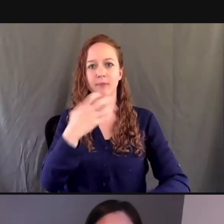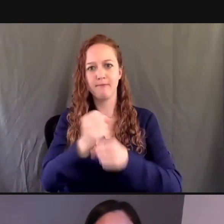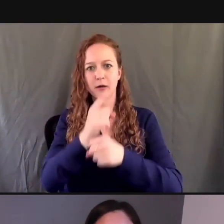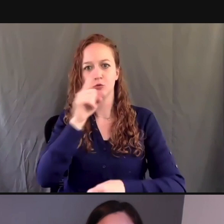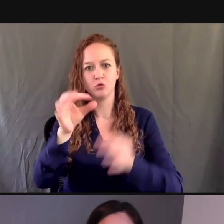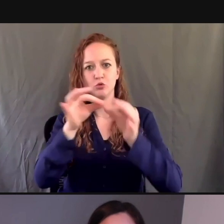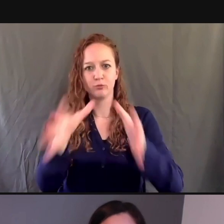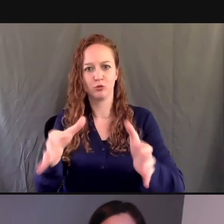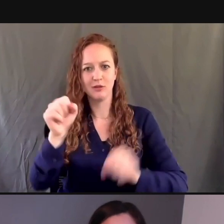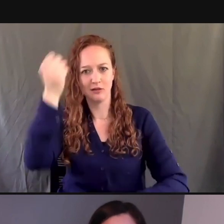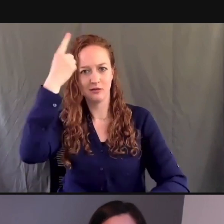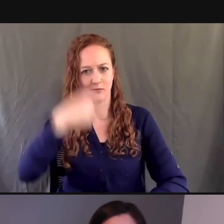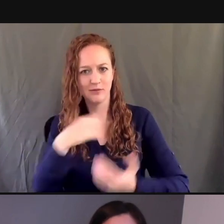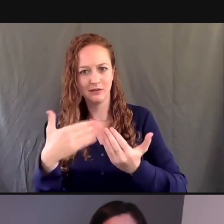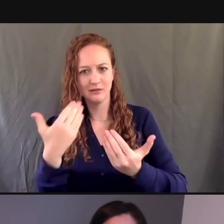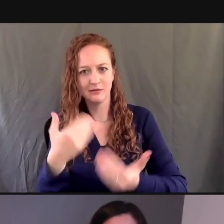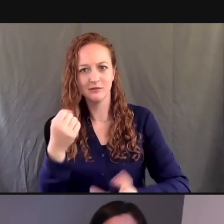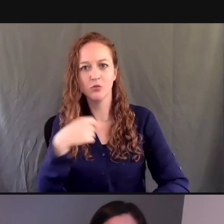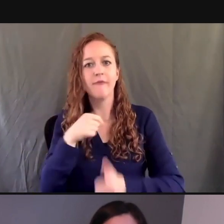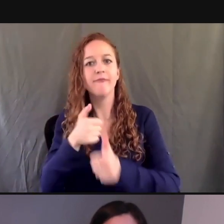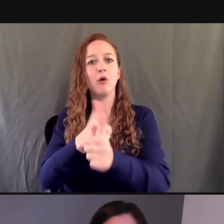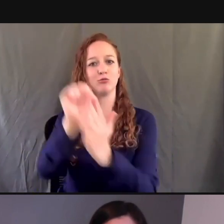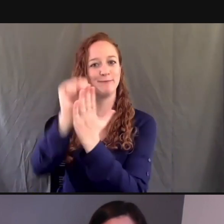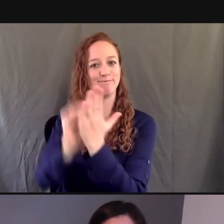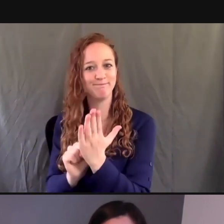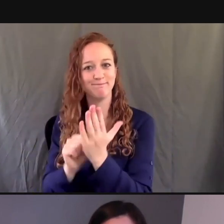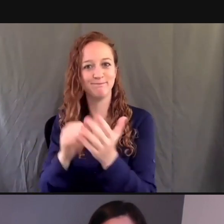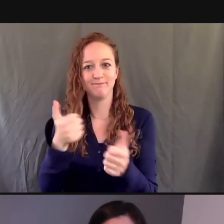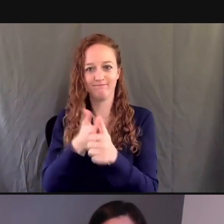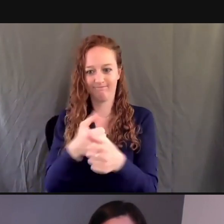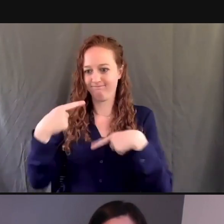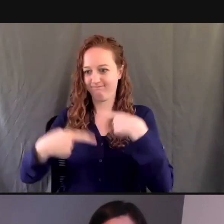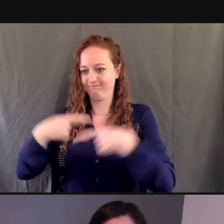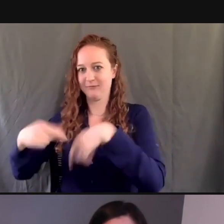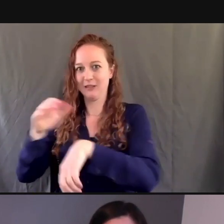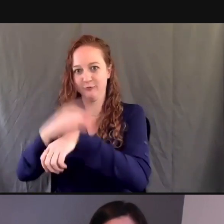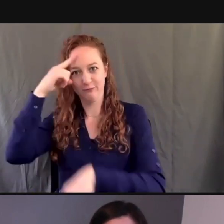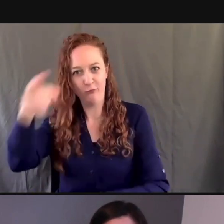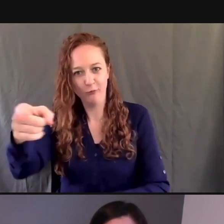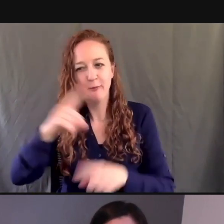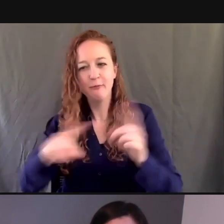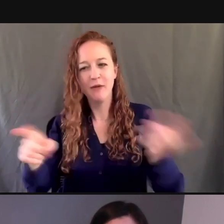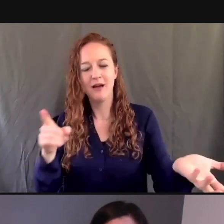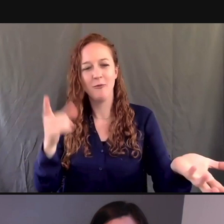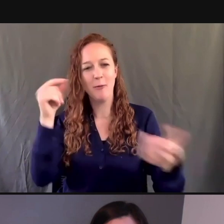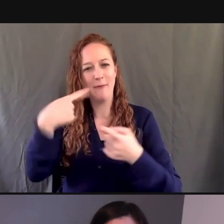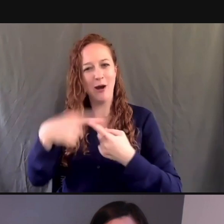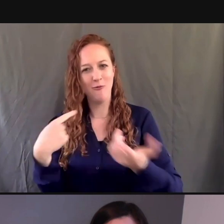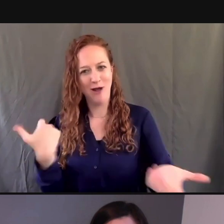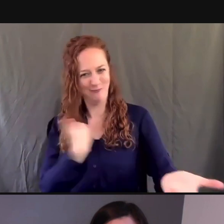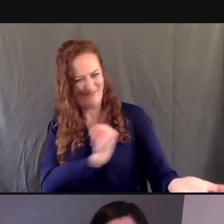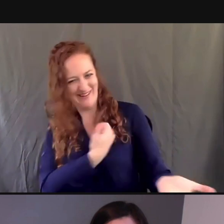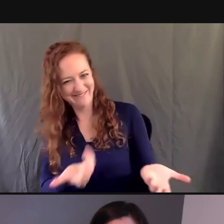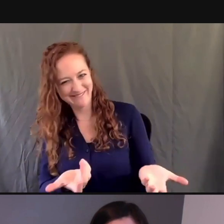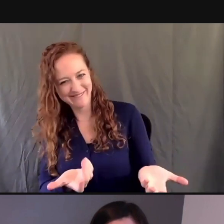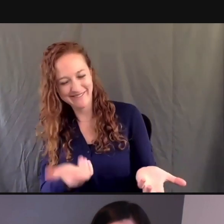So you can see here, the point wasn't for full comprehension, but basically for you to just see this is dry.